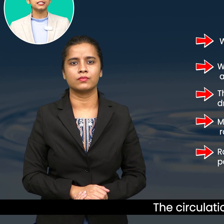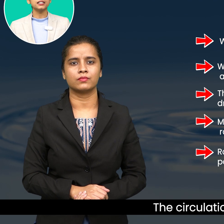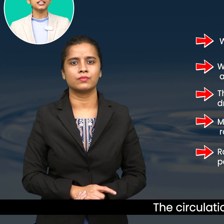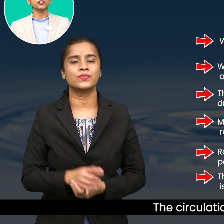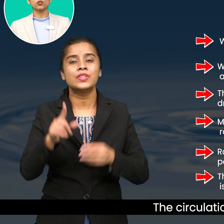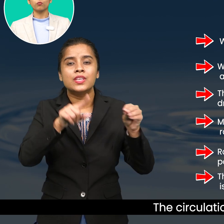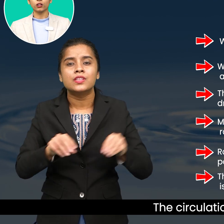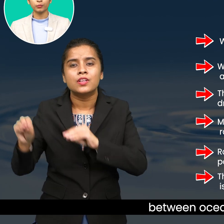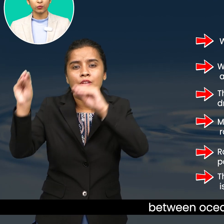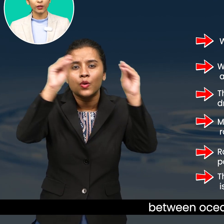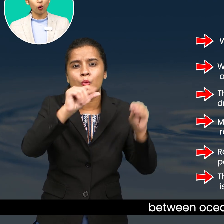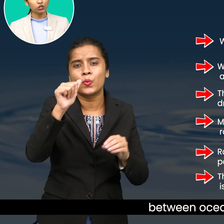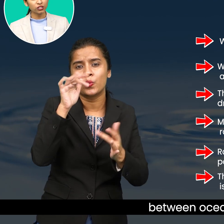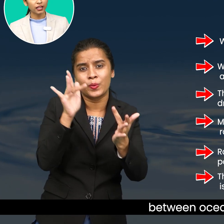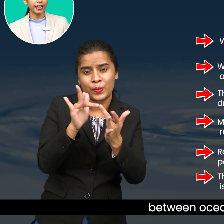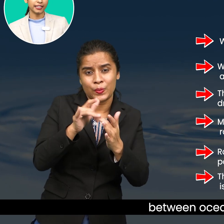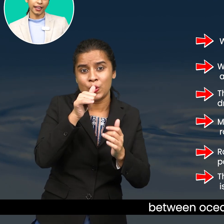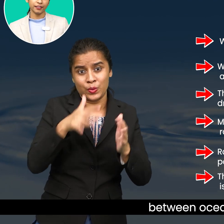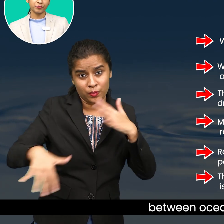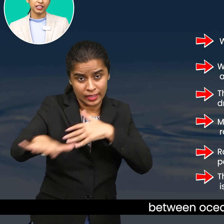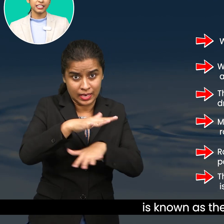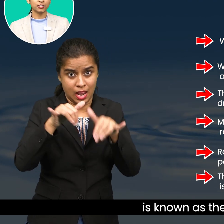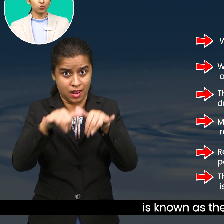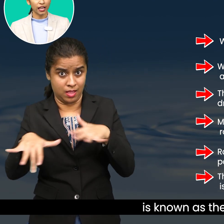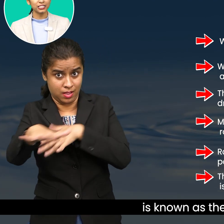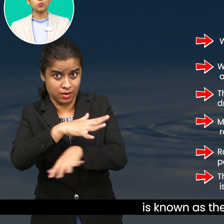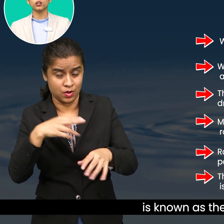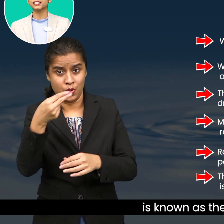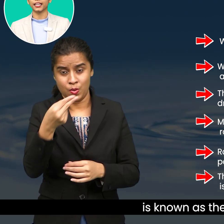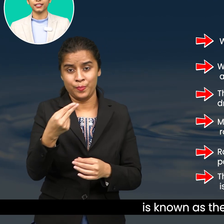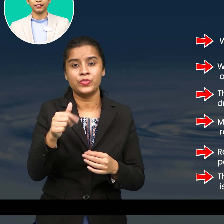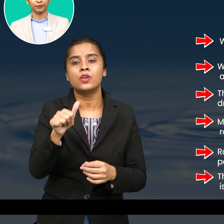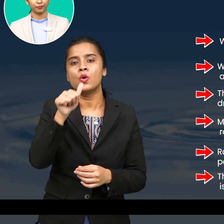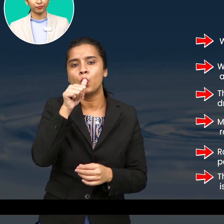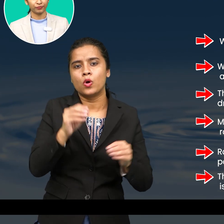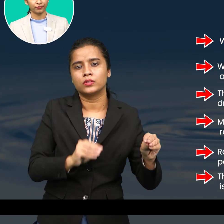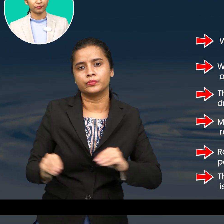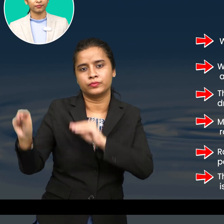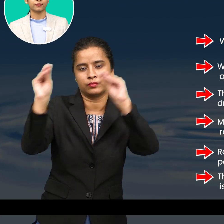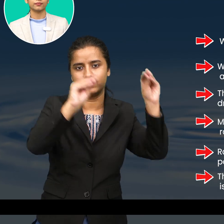The circulation of water between ocean and land is known as the water cycle.